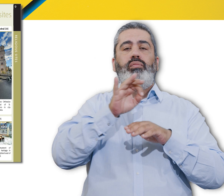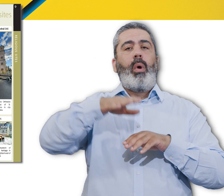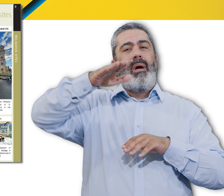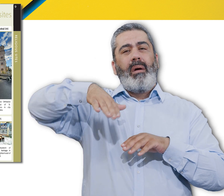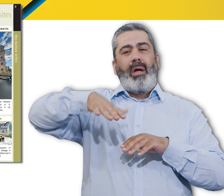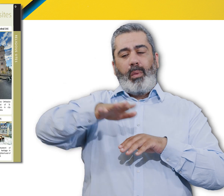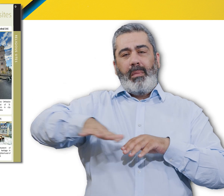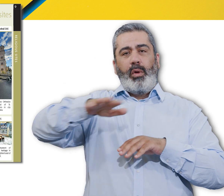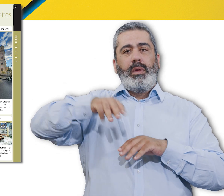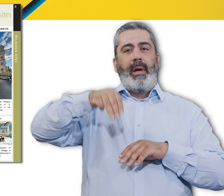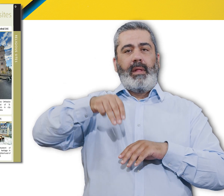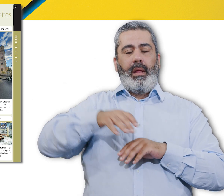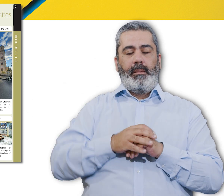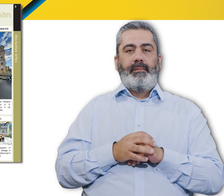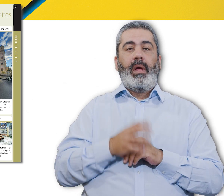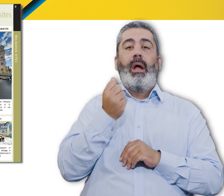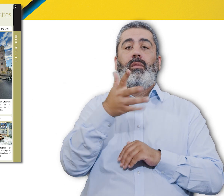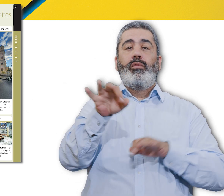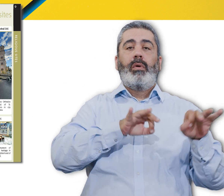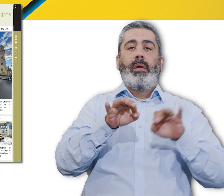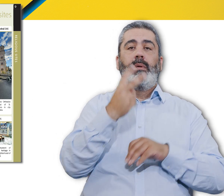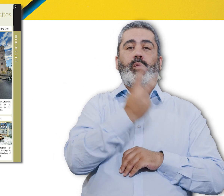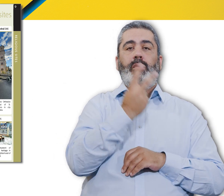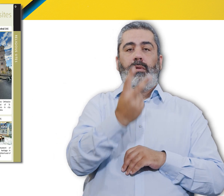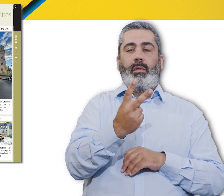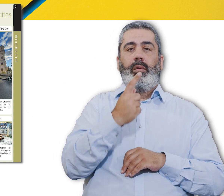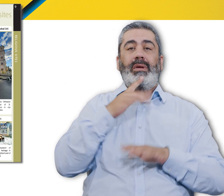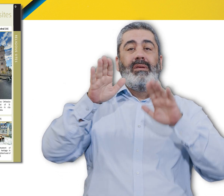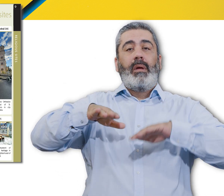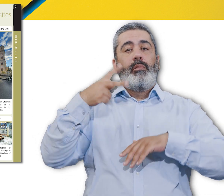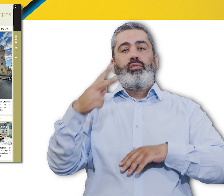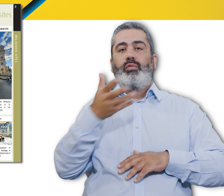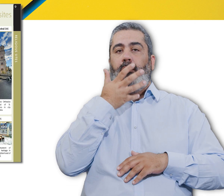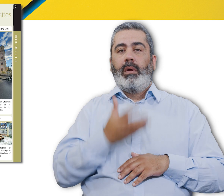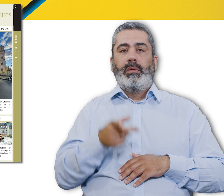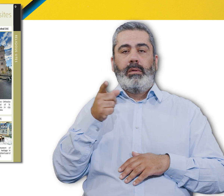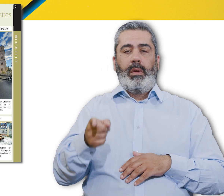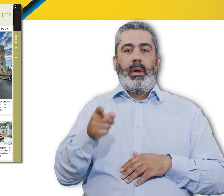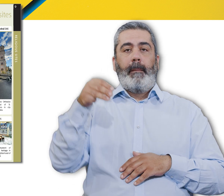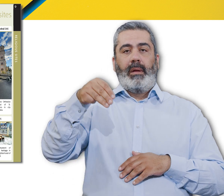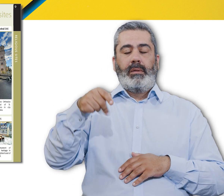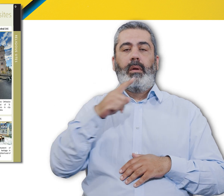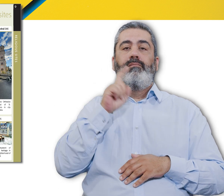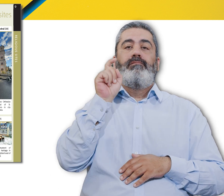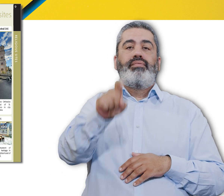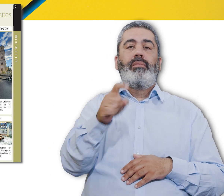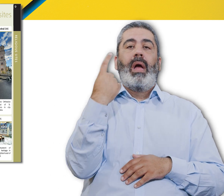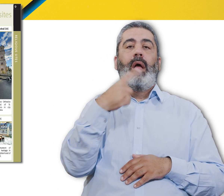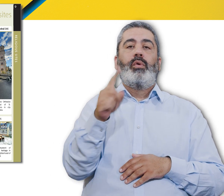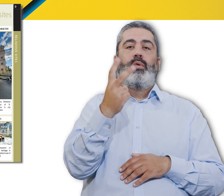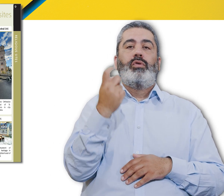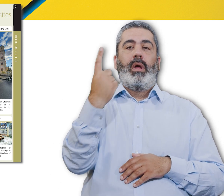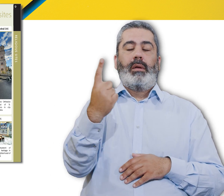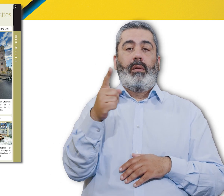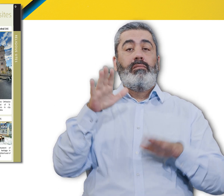on the lower part of Mangalam Quarter. King Mosque, Sultan Bayezid. Point 22 on the map number 121.